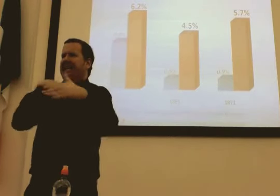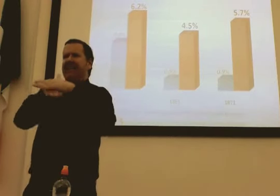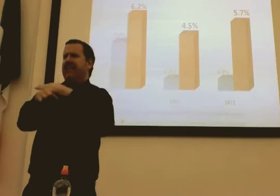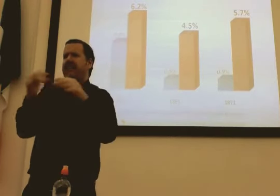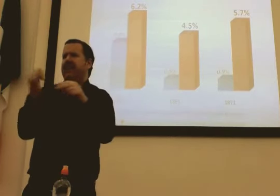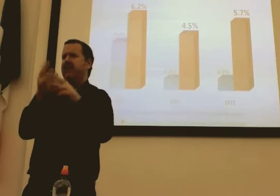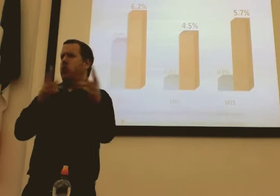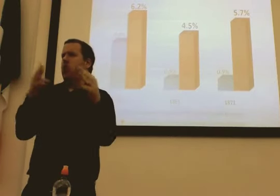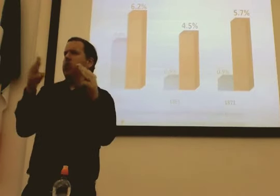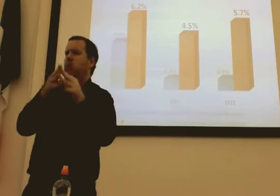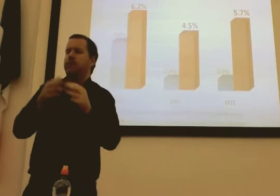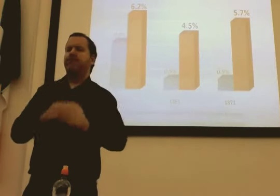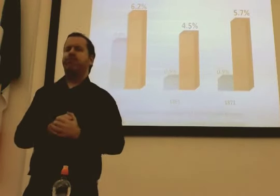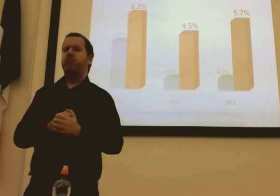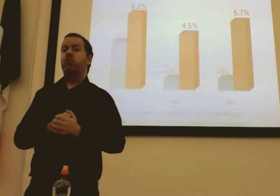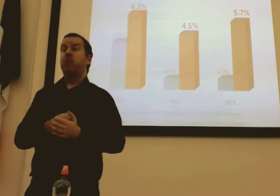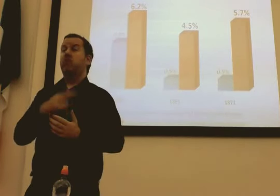And so in regards to numbers,